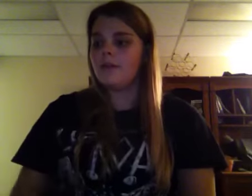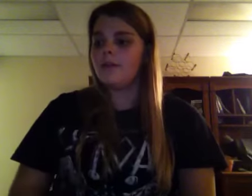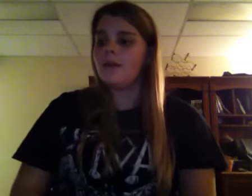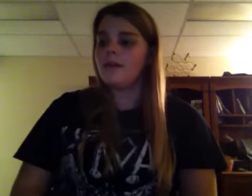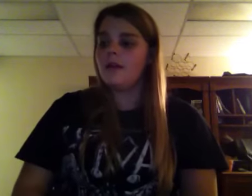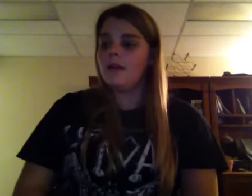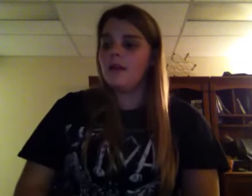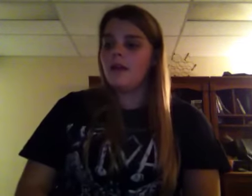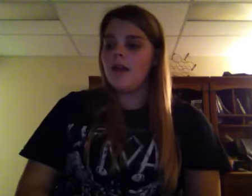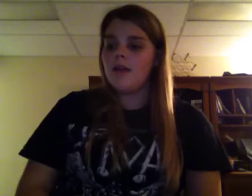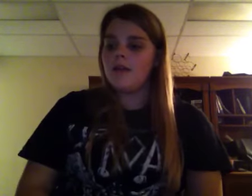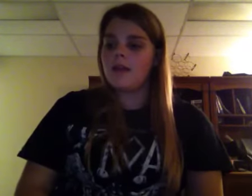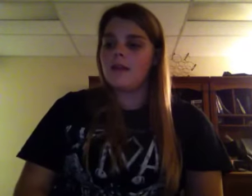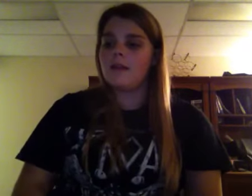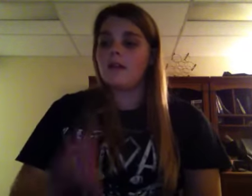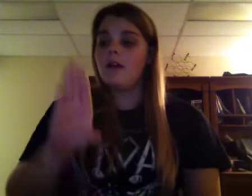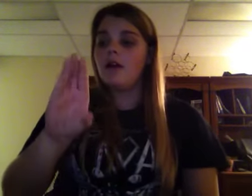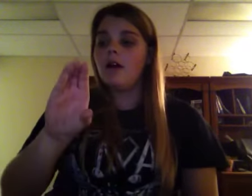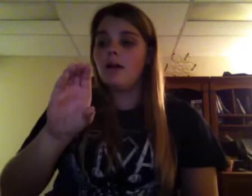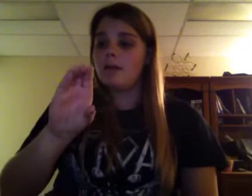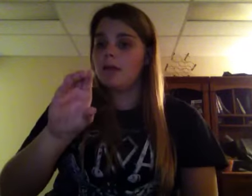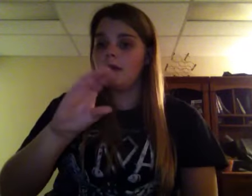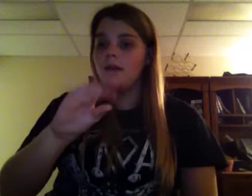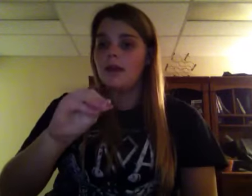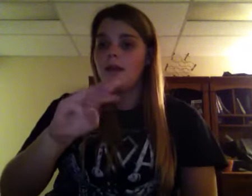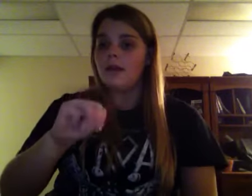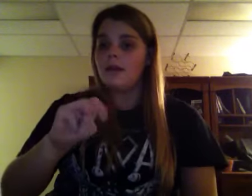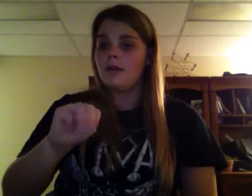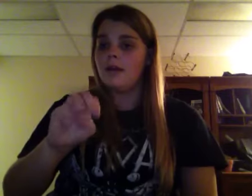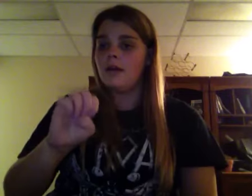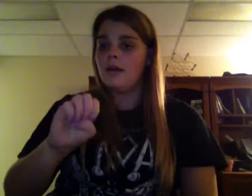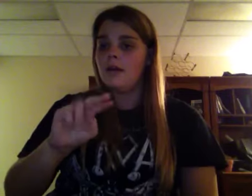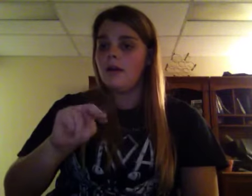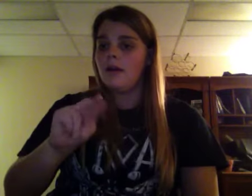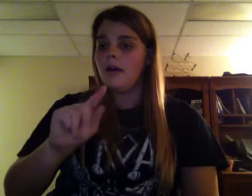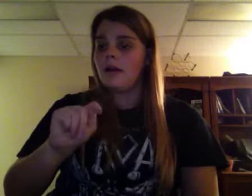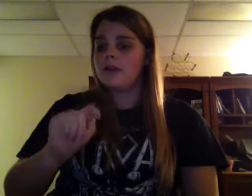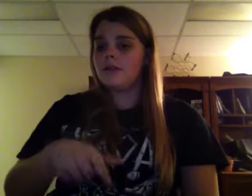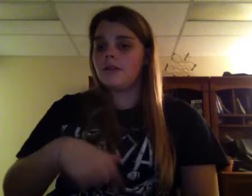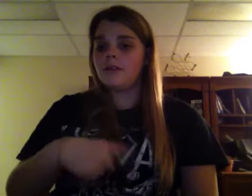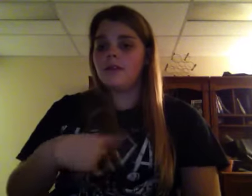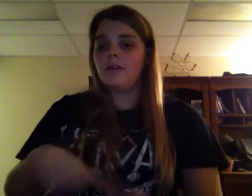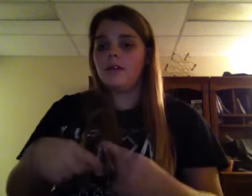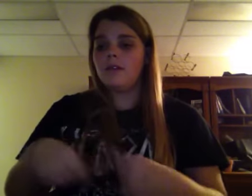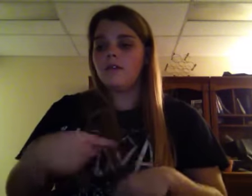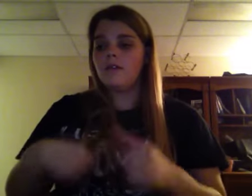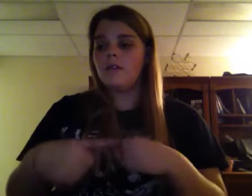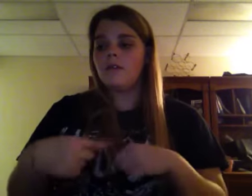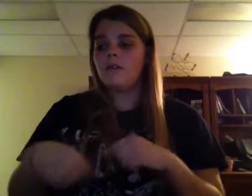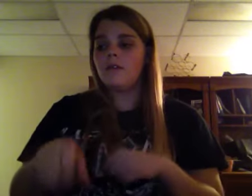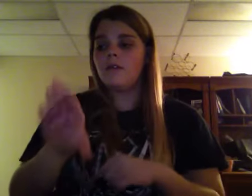fingerspelled, and then the comment. Again, I don't know the sign